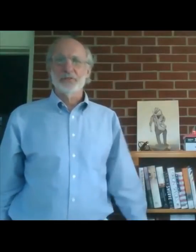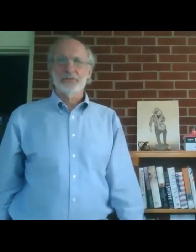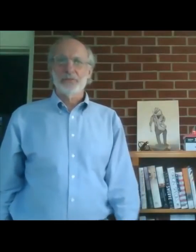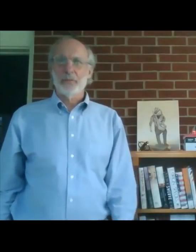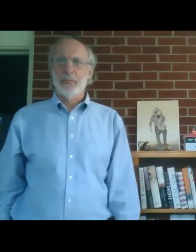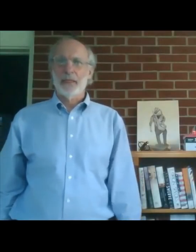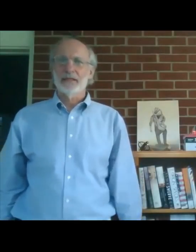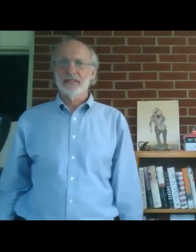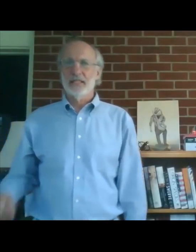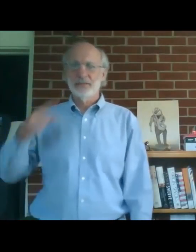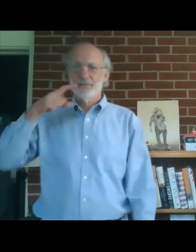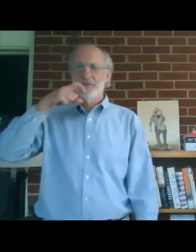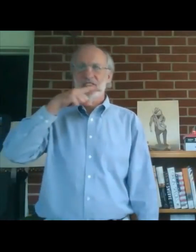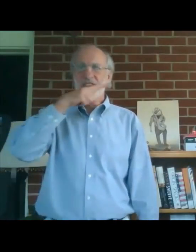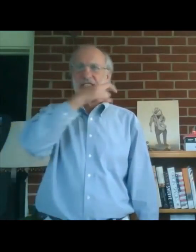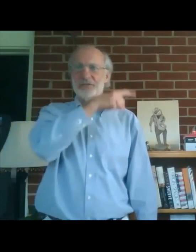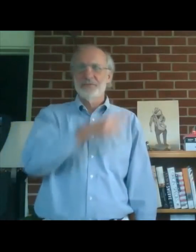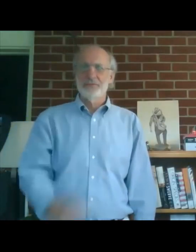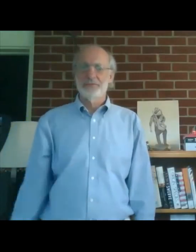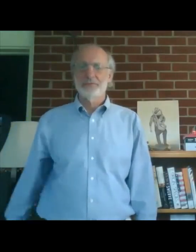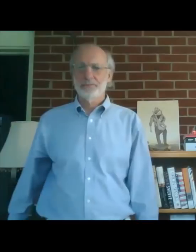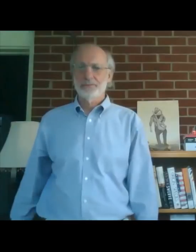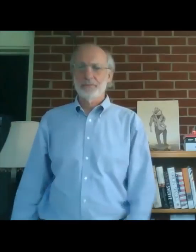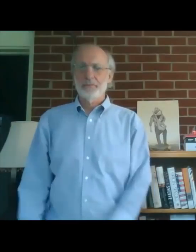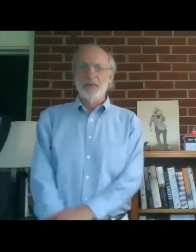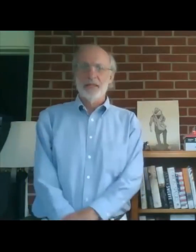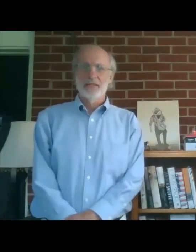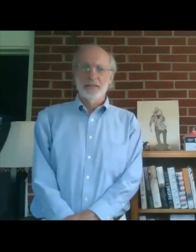Your turn. Sign cereal.